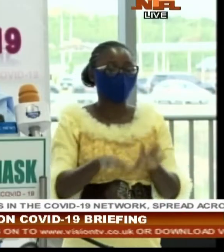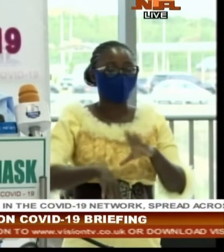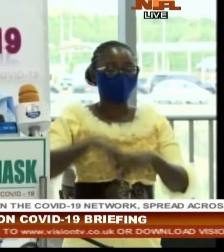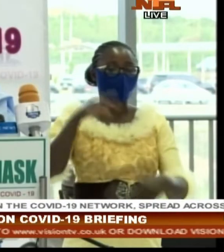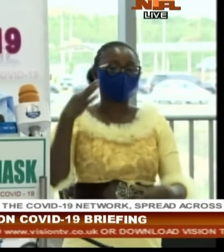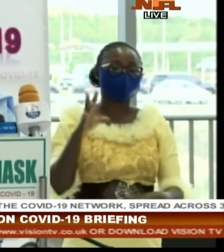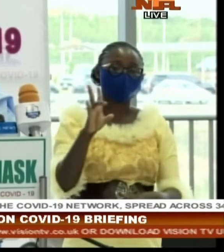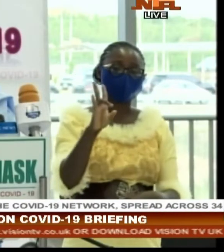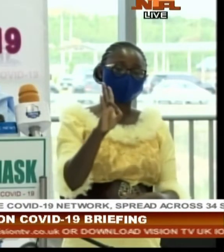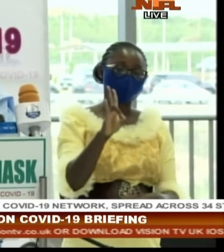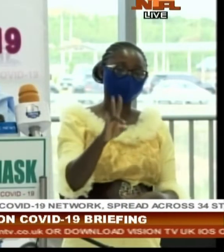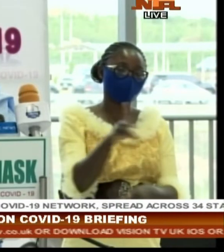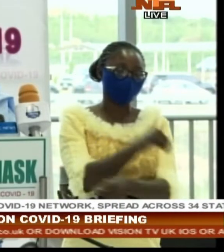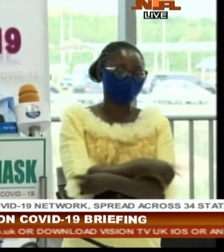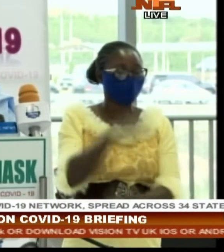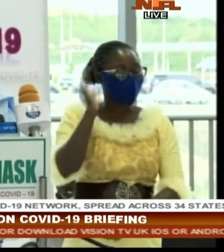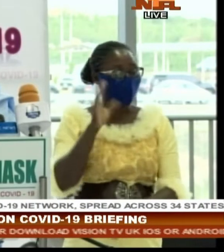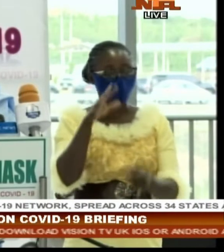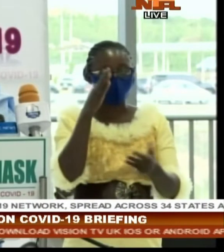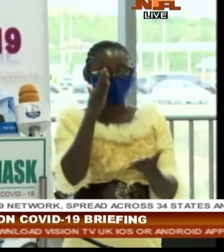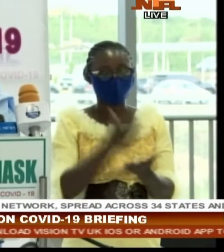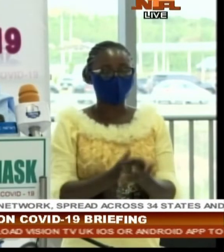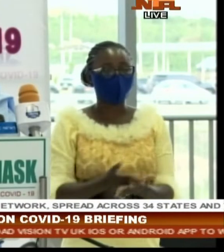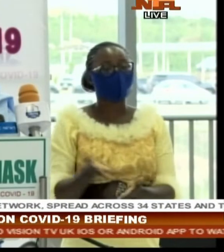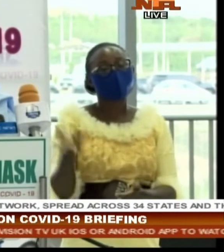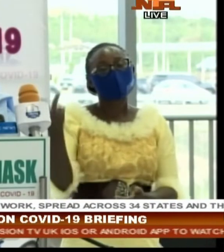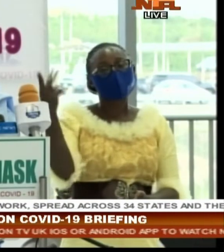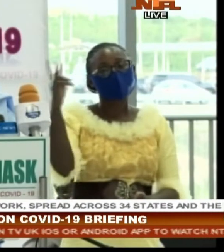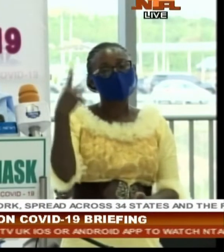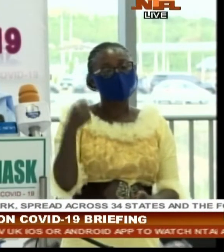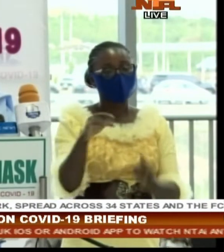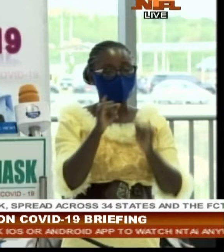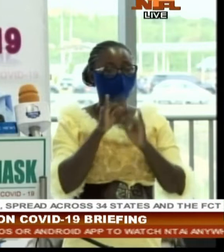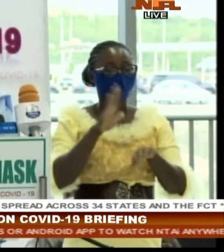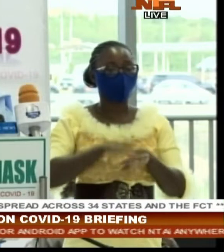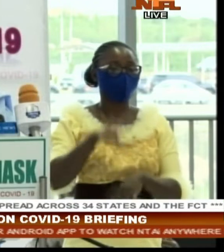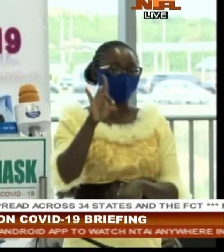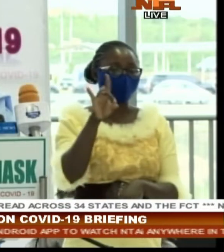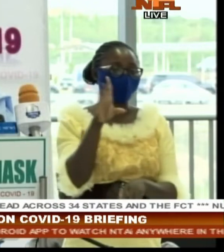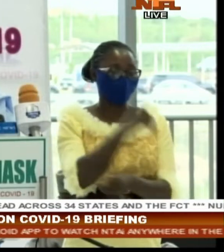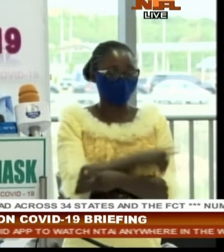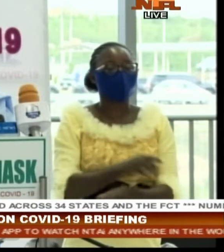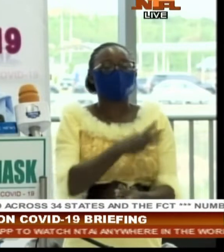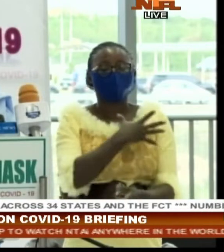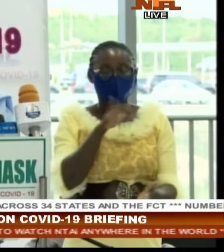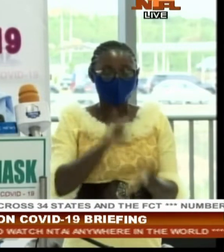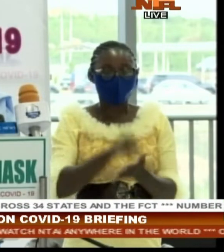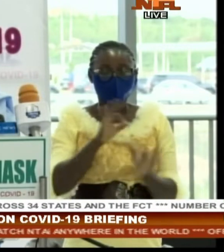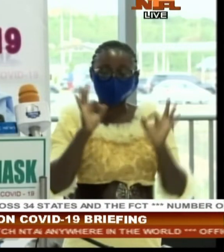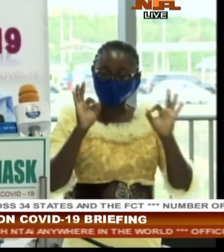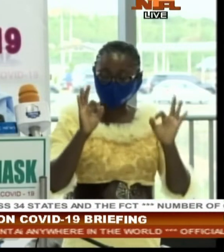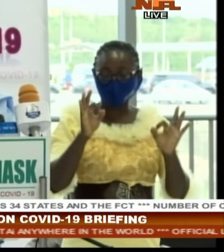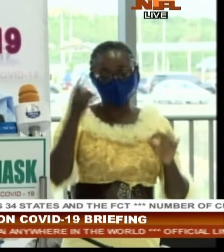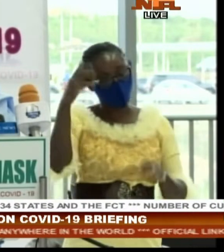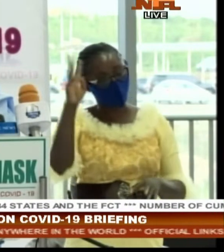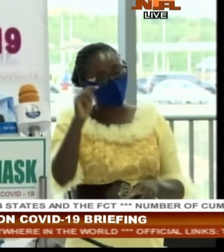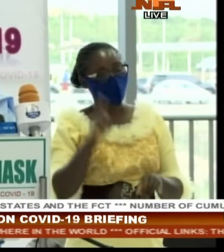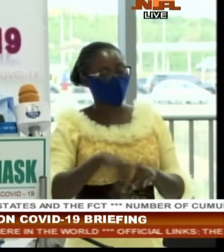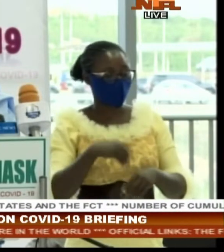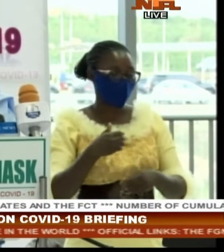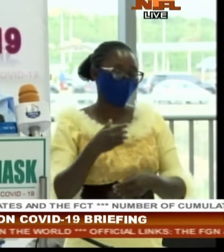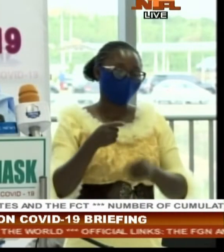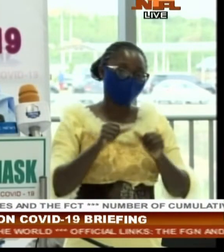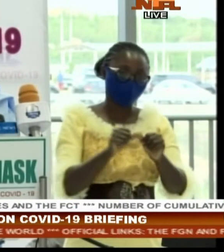days will end isolation on the 8th day, and that is good for them to proceed with their normal activity.